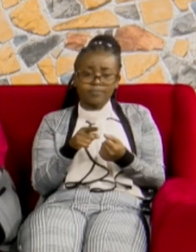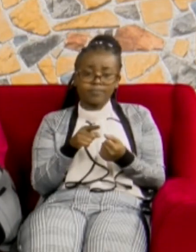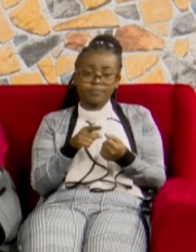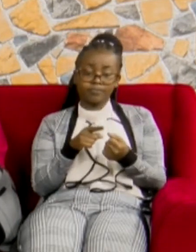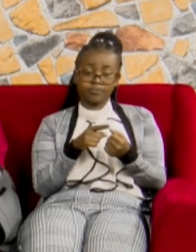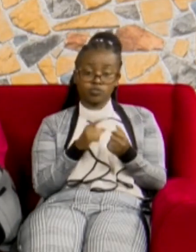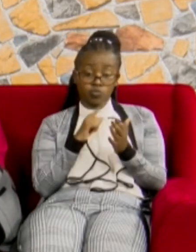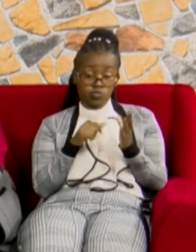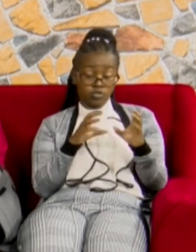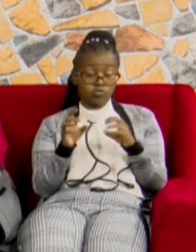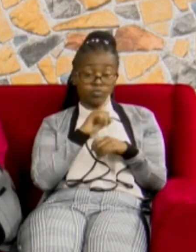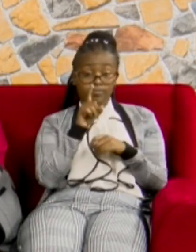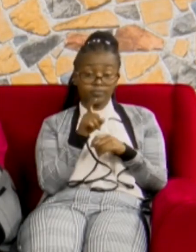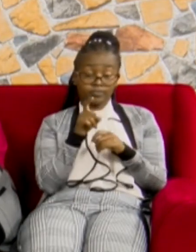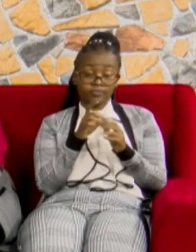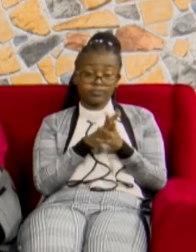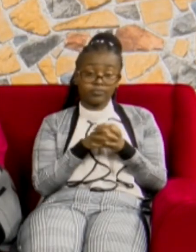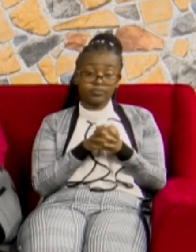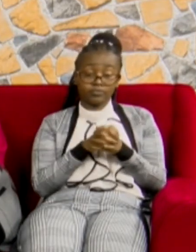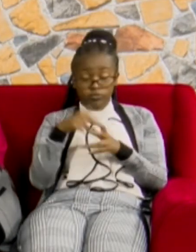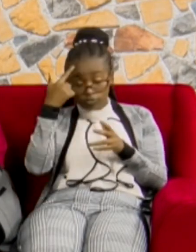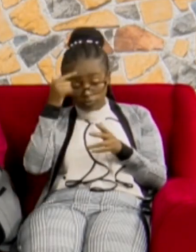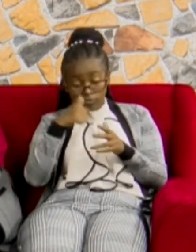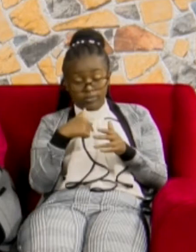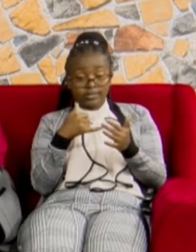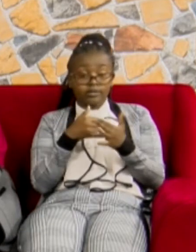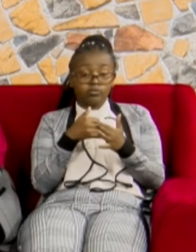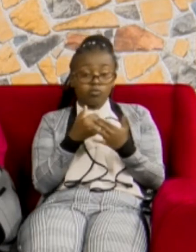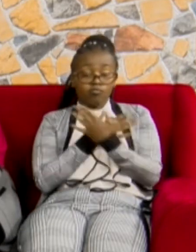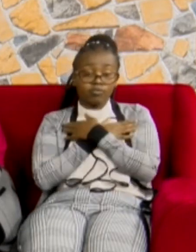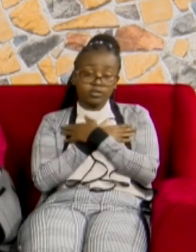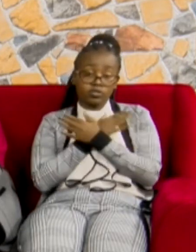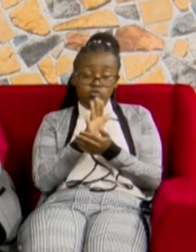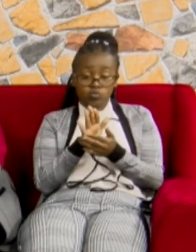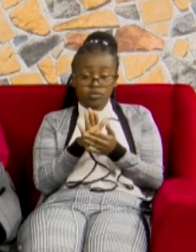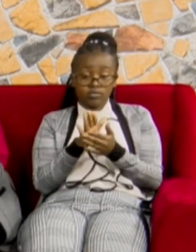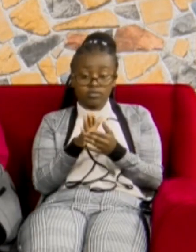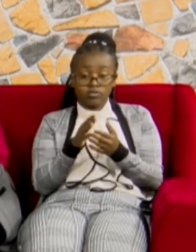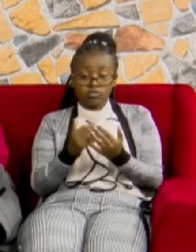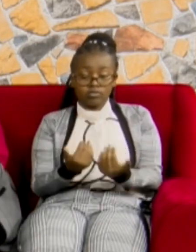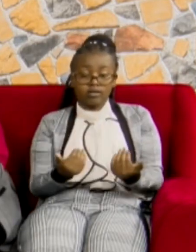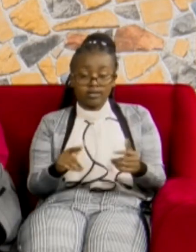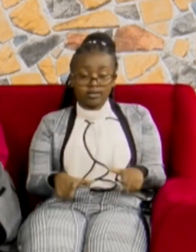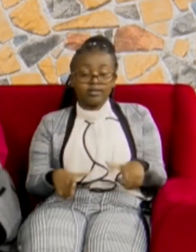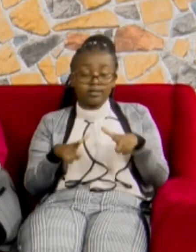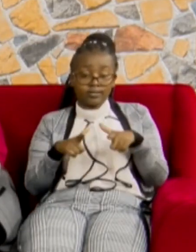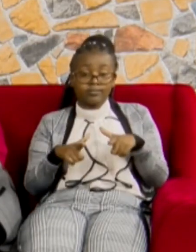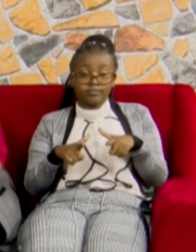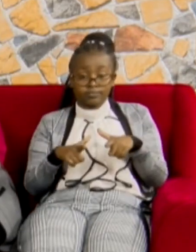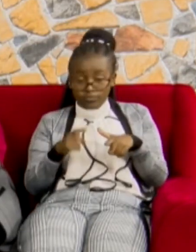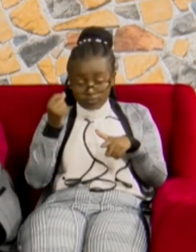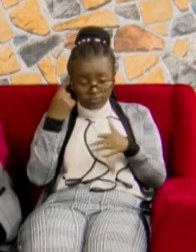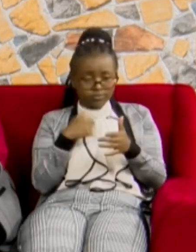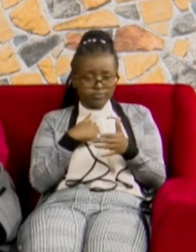happens, what would they do? So, like, for me, if you involve your friends in your child's life, you get what I'm